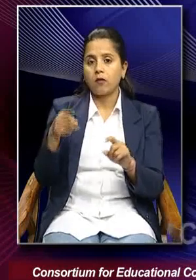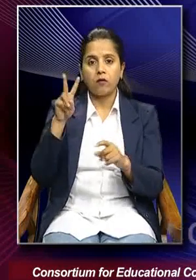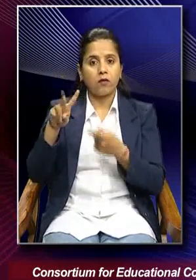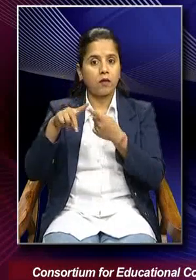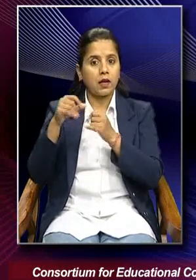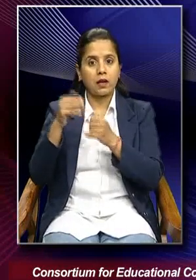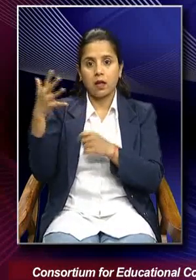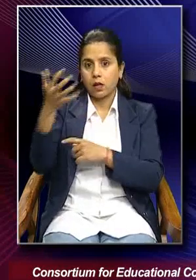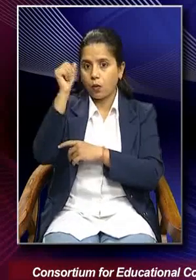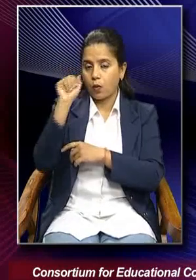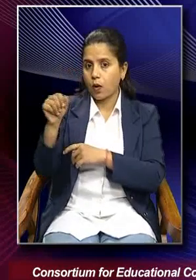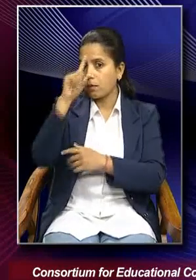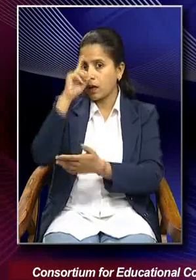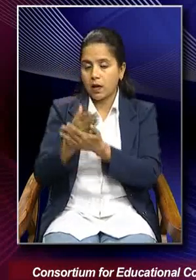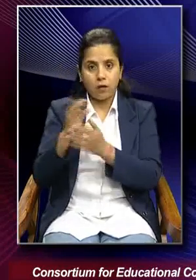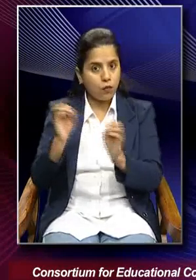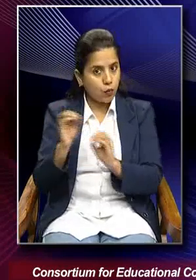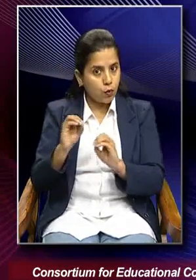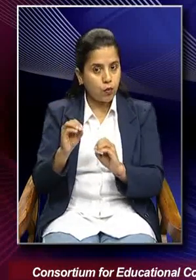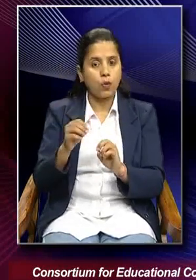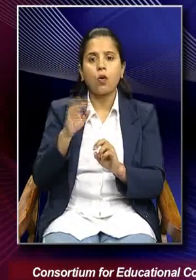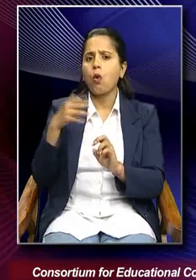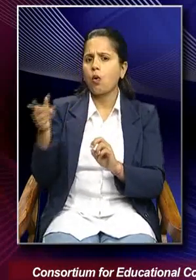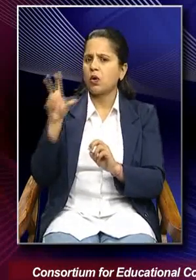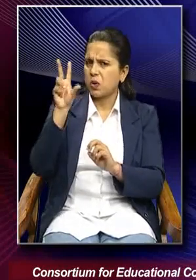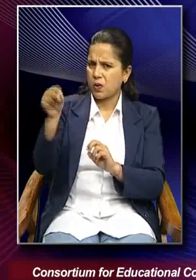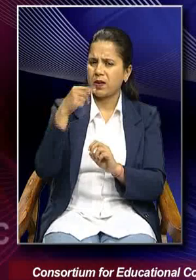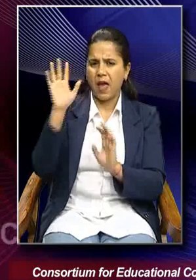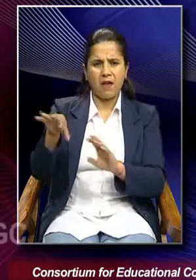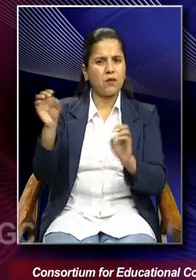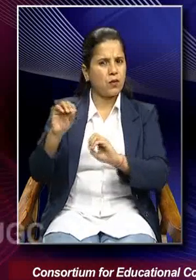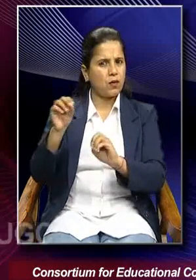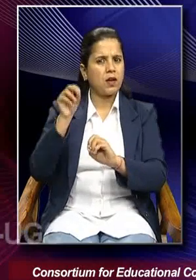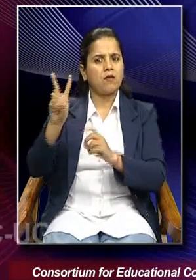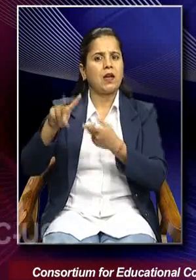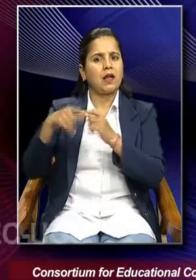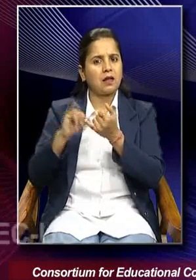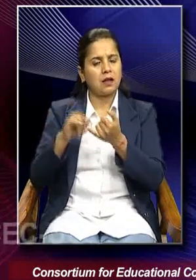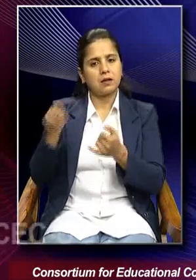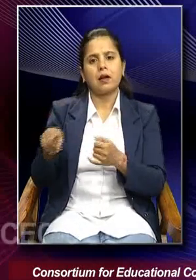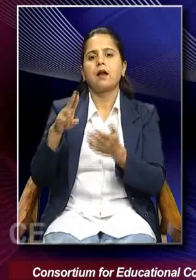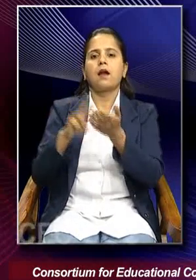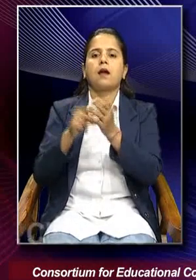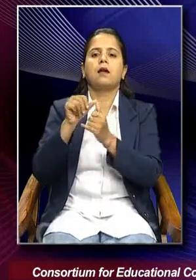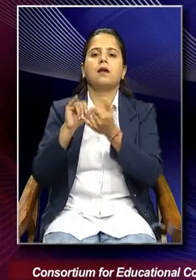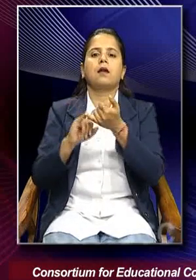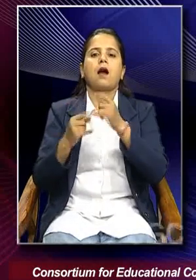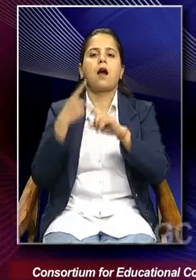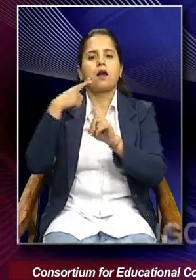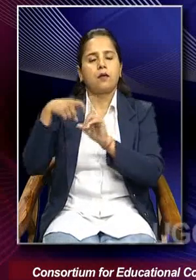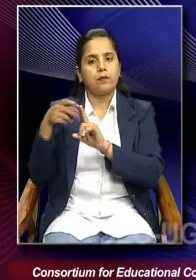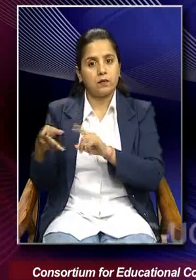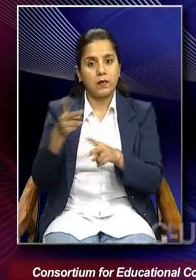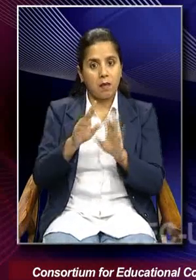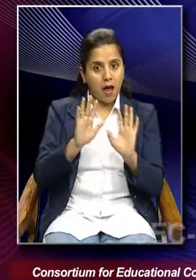the authority of Vedas, or those who deny the authority of Vedas, are Nastik. Fine. So,